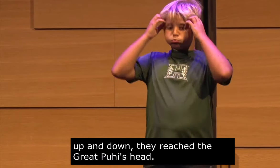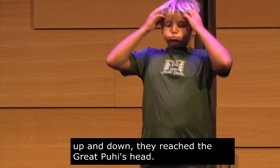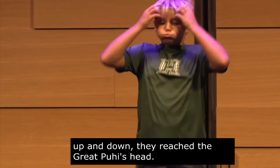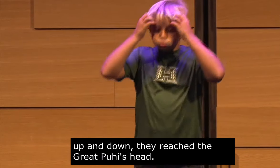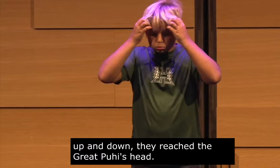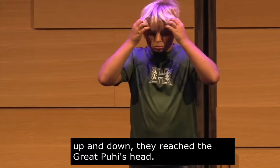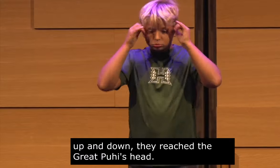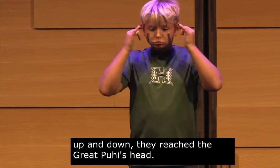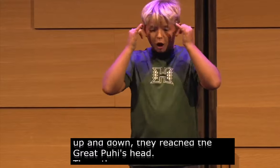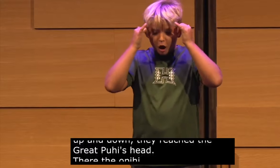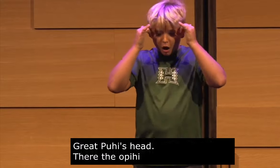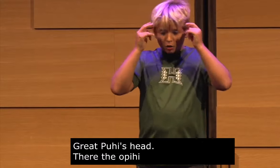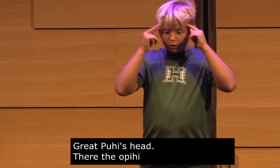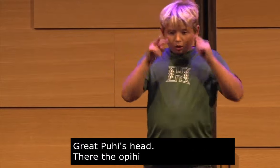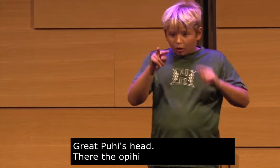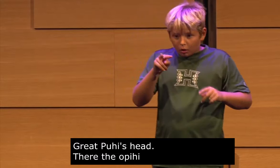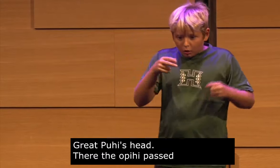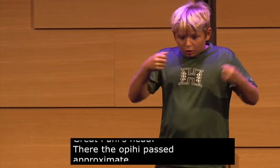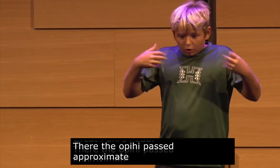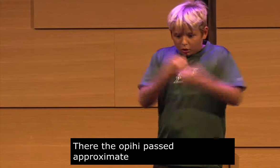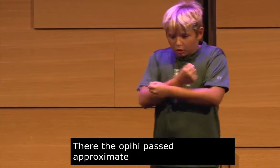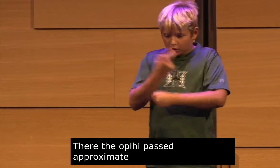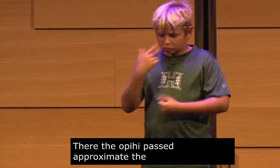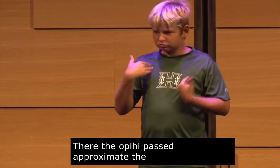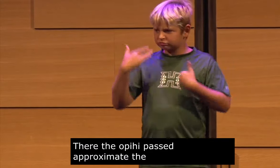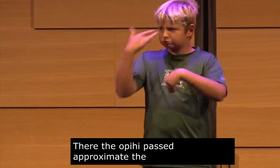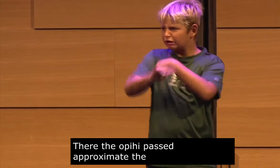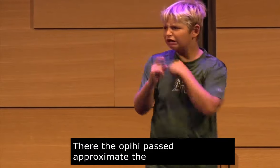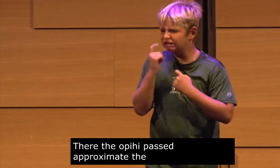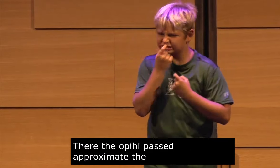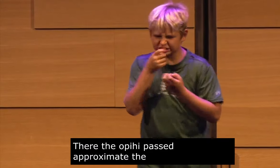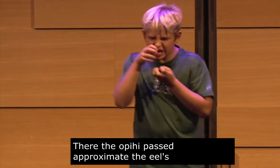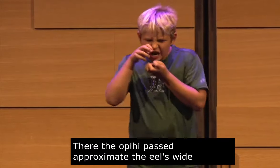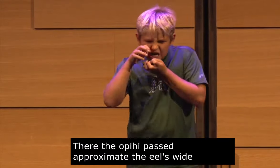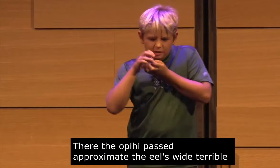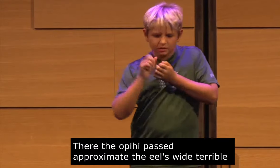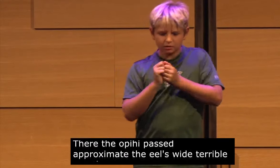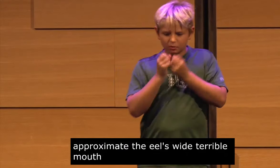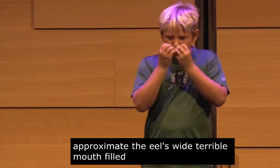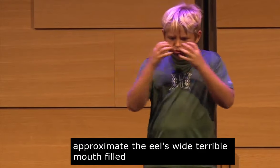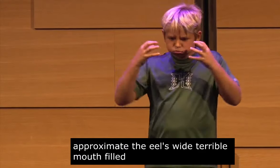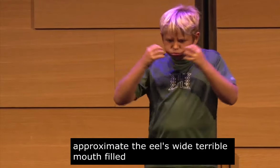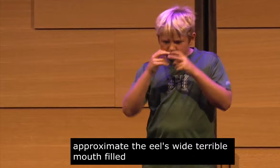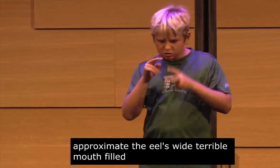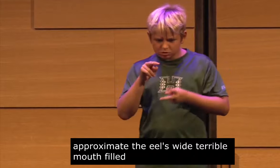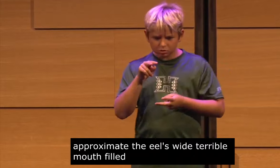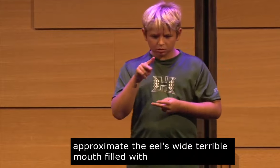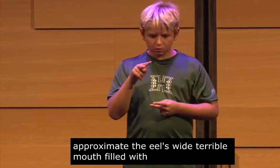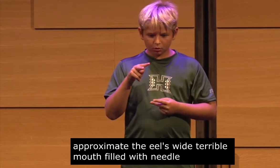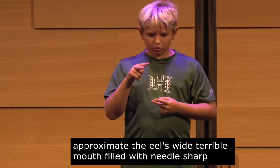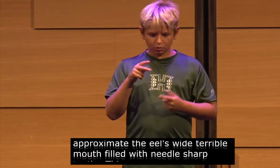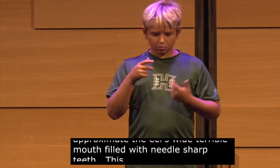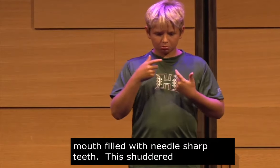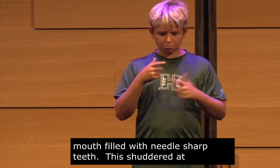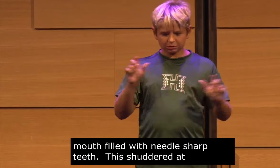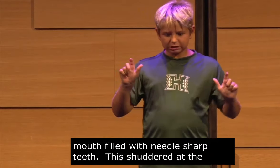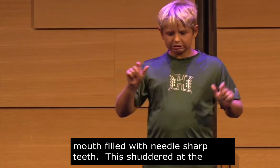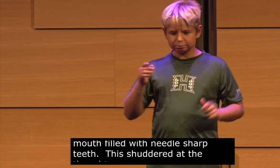There, the Opihai passed the eel's wide, terrible mouth, which was filled with needle-sharp teeth. They shuddered at the thought of